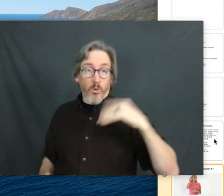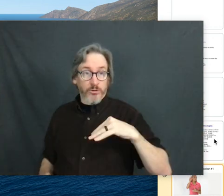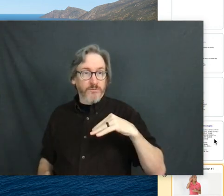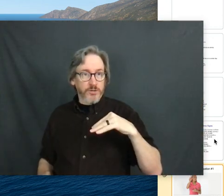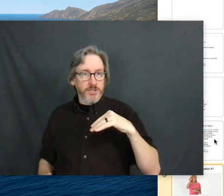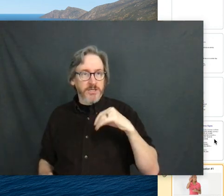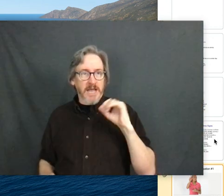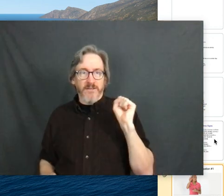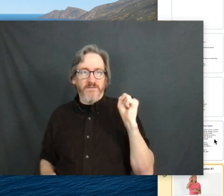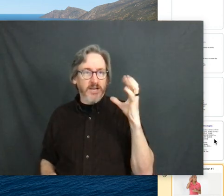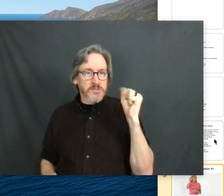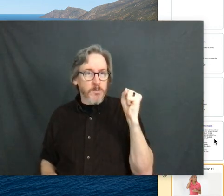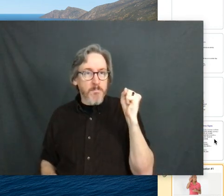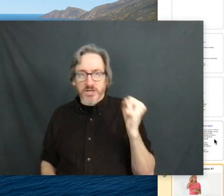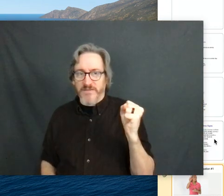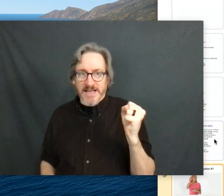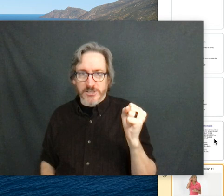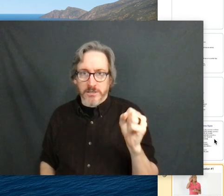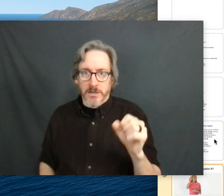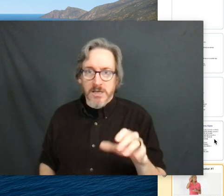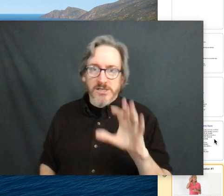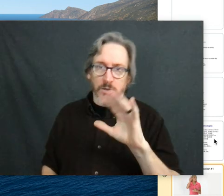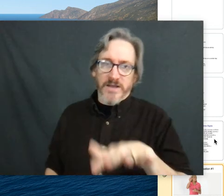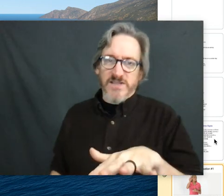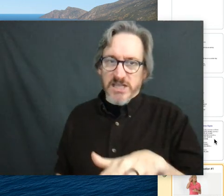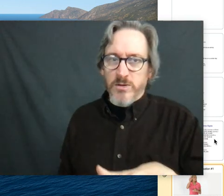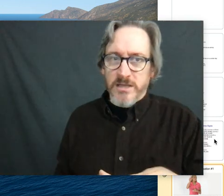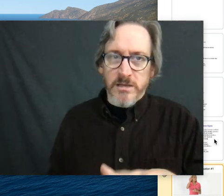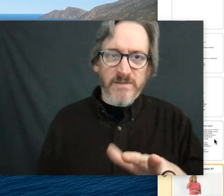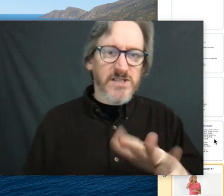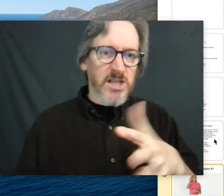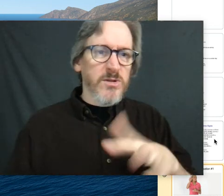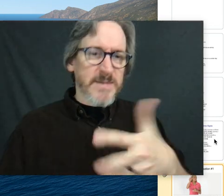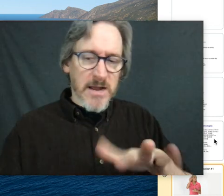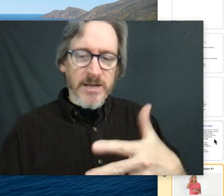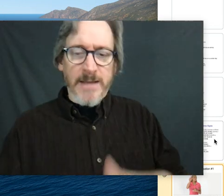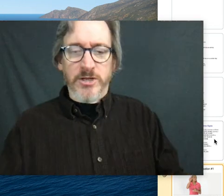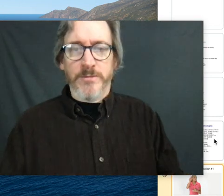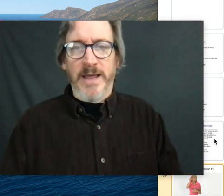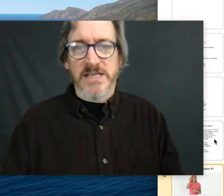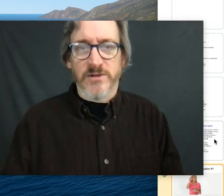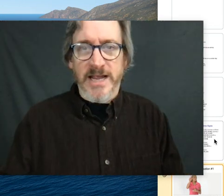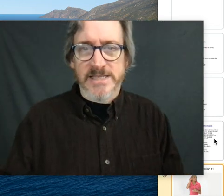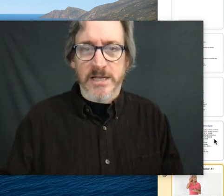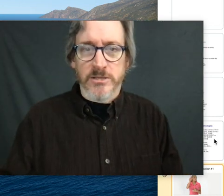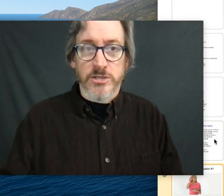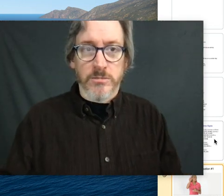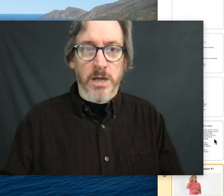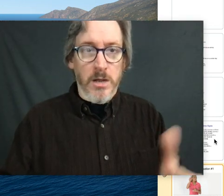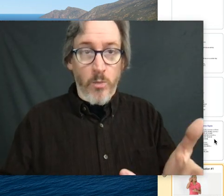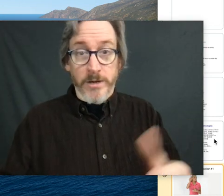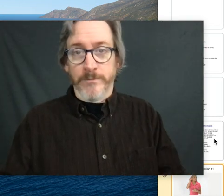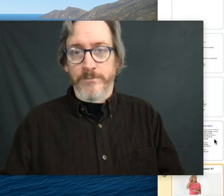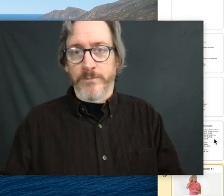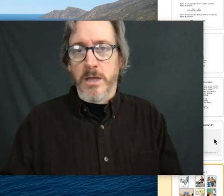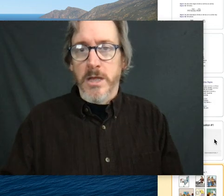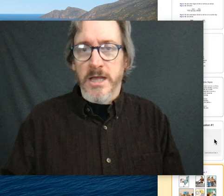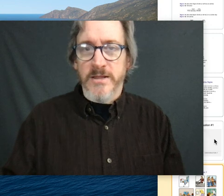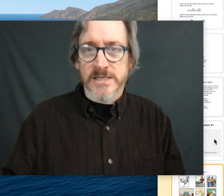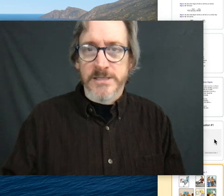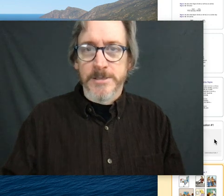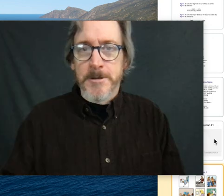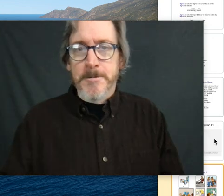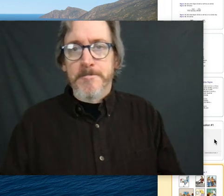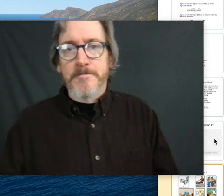is an older version and the videos are much faster. So they've slowed them down and kept a good pace for ASL 1